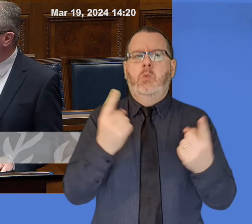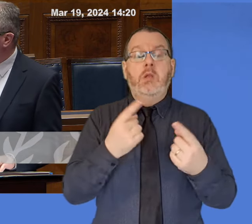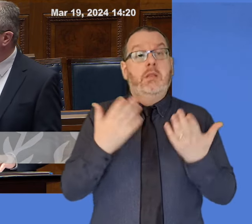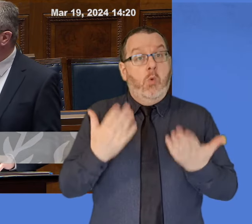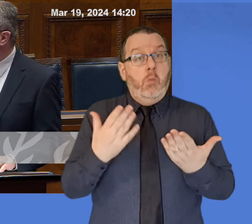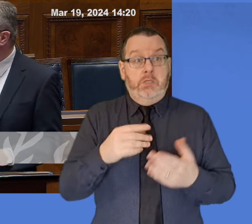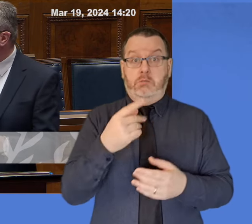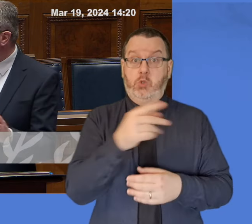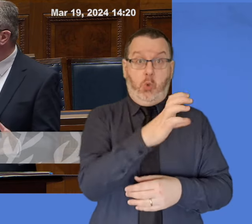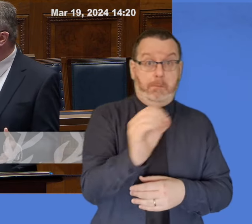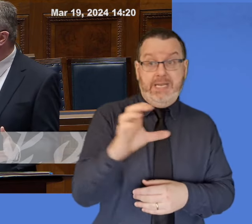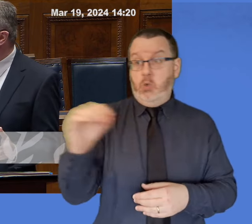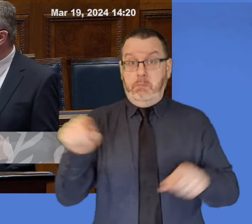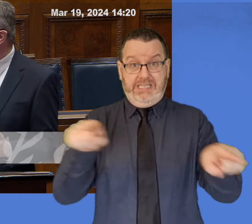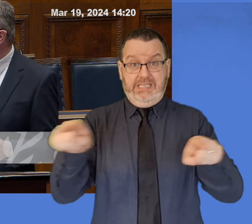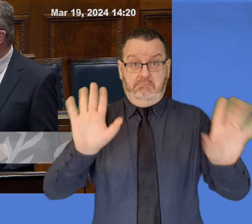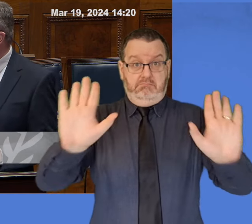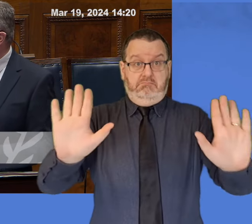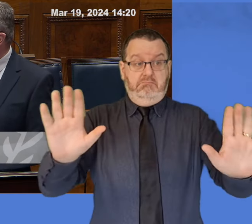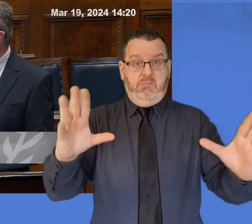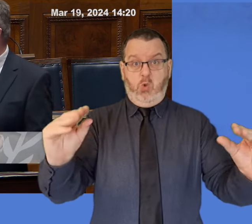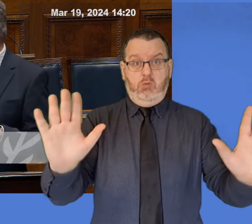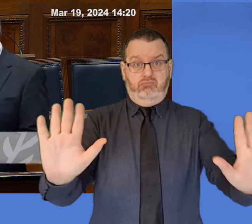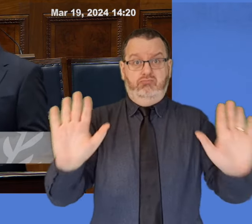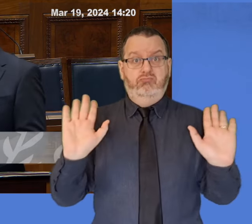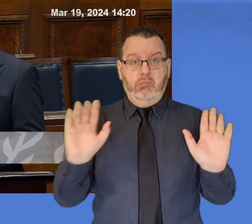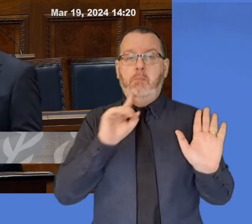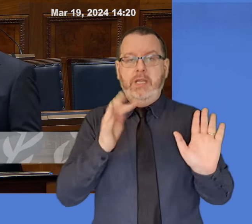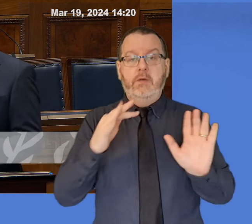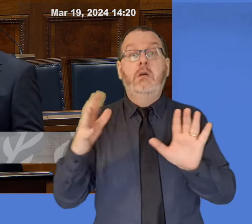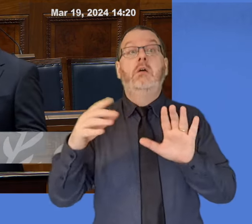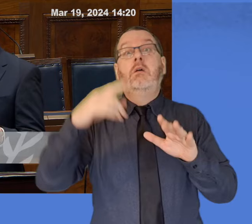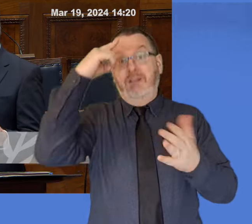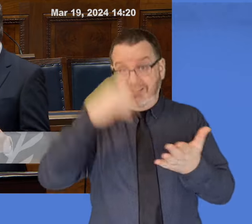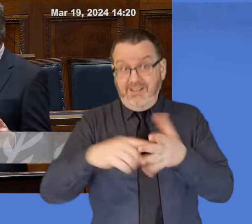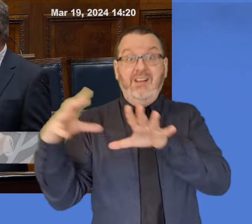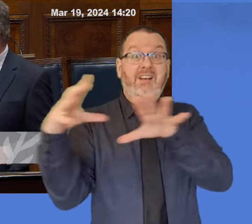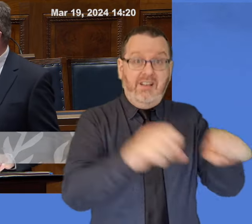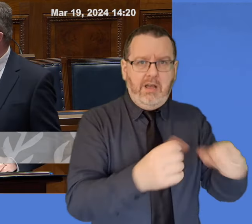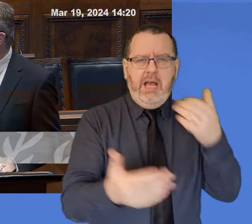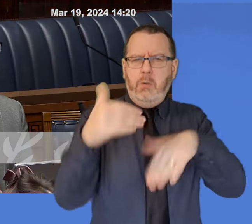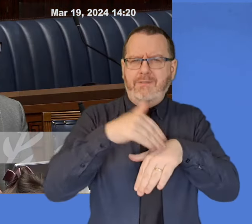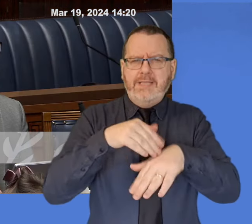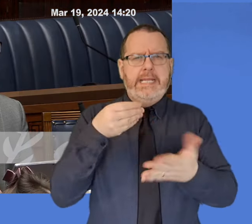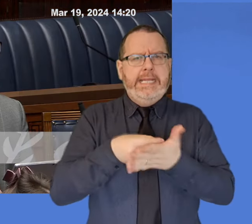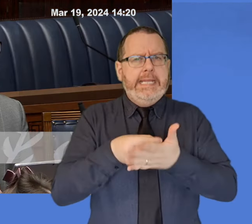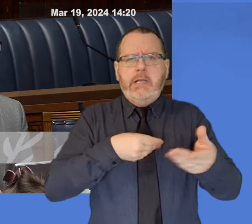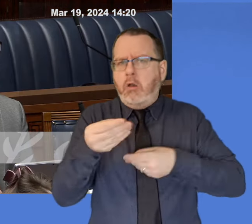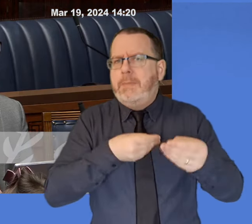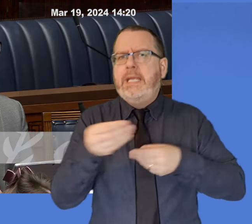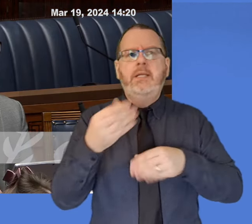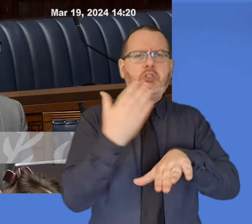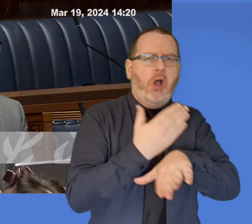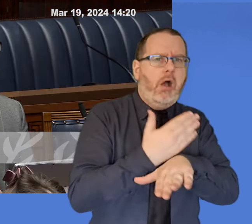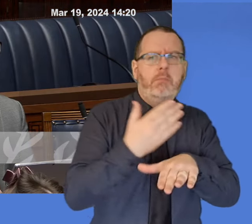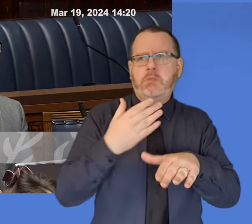What we would be concerned about are the implications for that in terms of the economy here, in terms of jobs, in terms of the presence of that